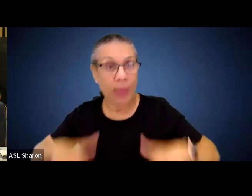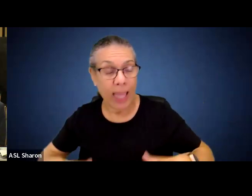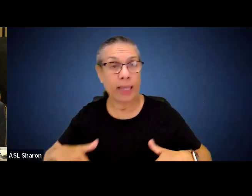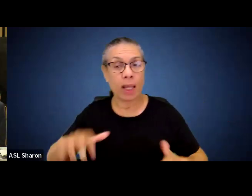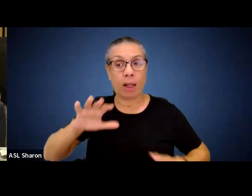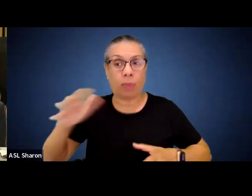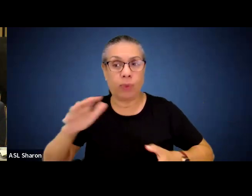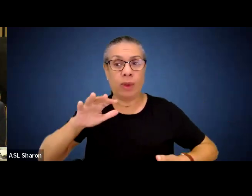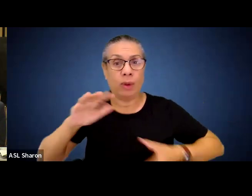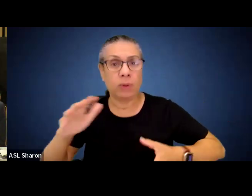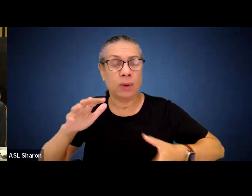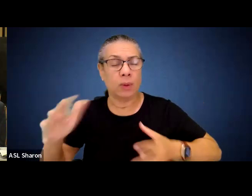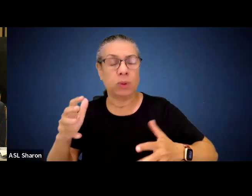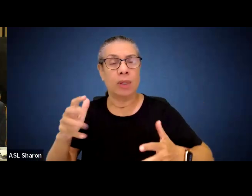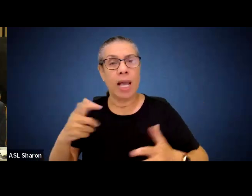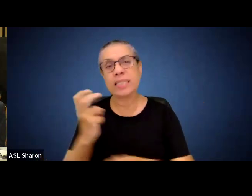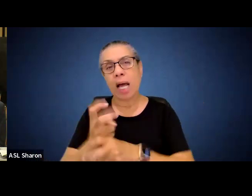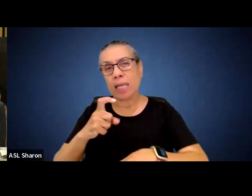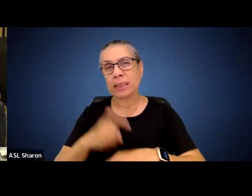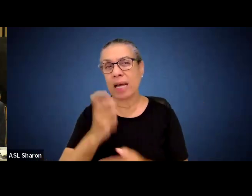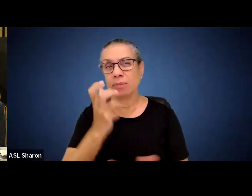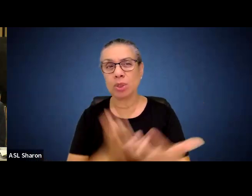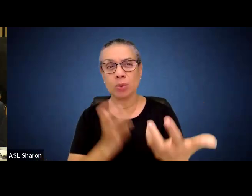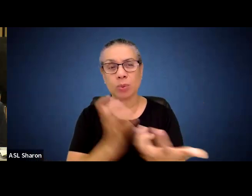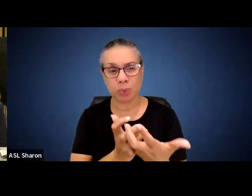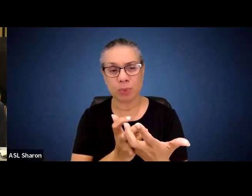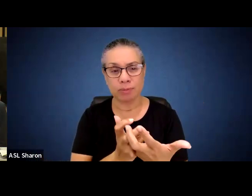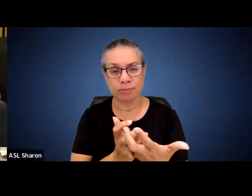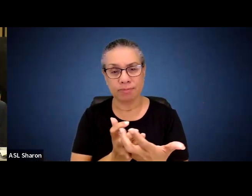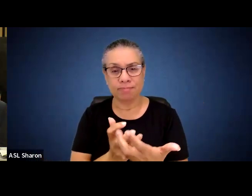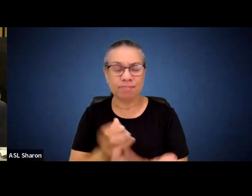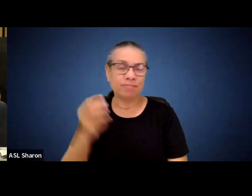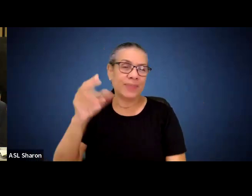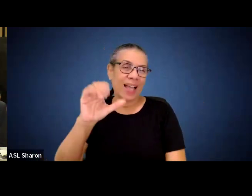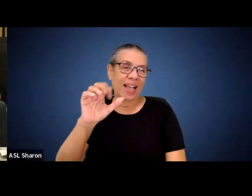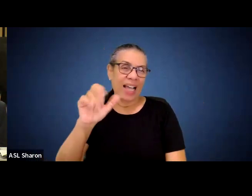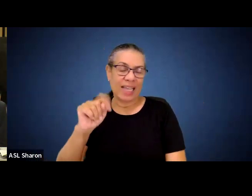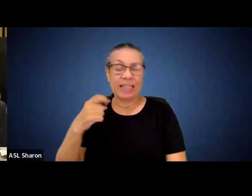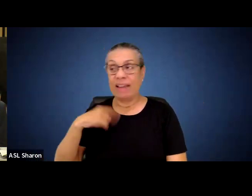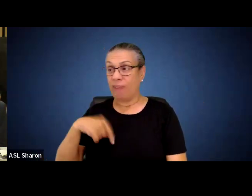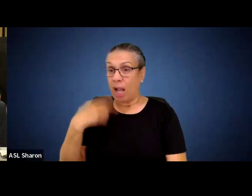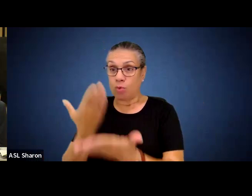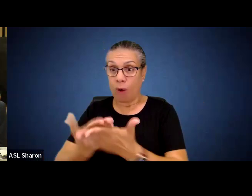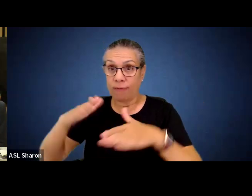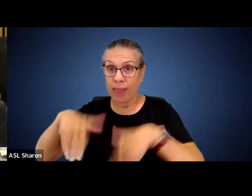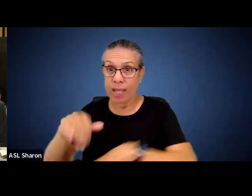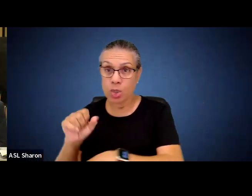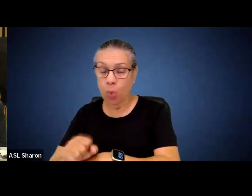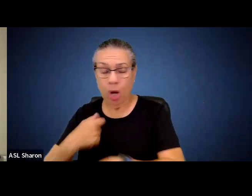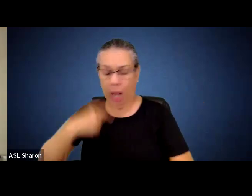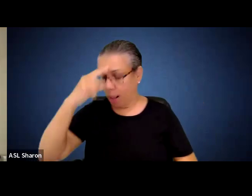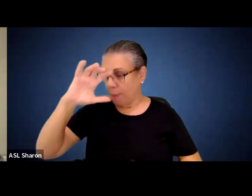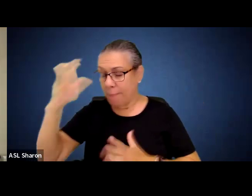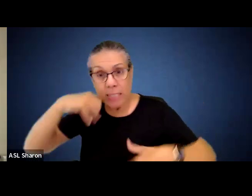off, we often have a hard time acclimating into the space. Yeah, it's like any of us when we're late, right? Like if I'm showing up late to work, I'm like a mess,